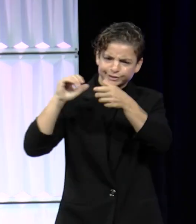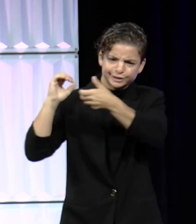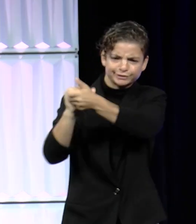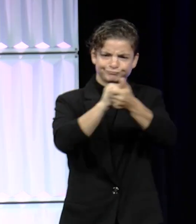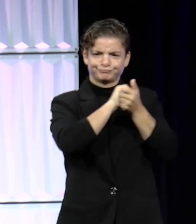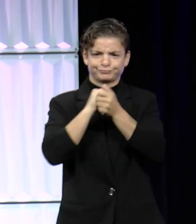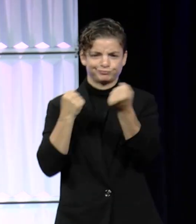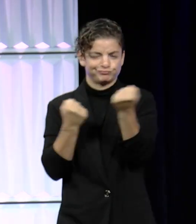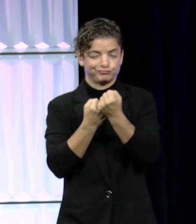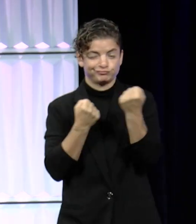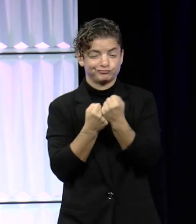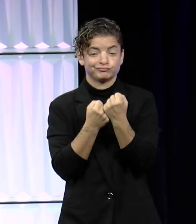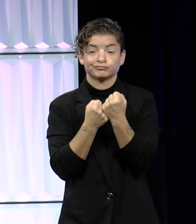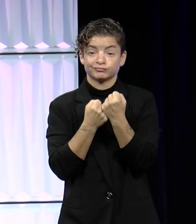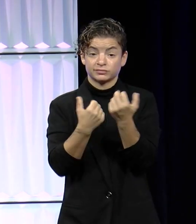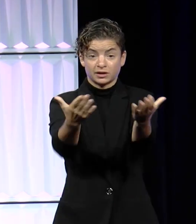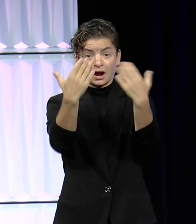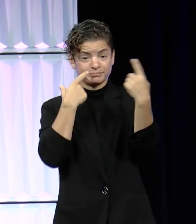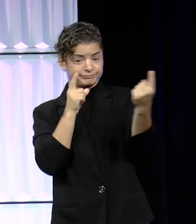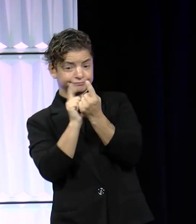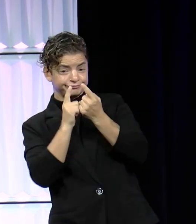you money.